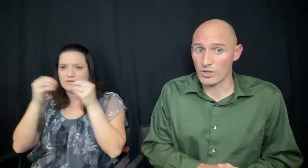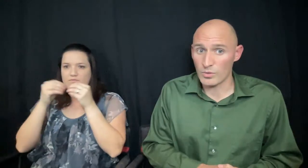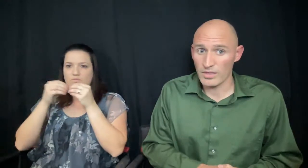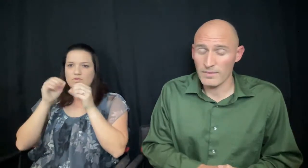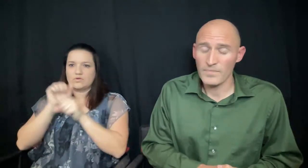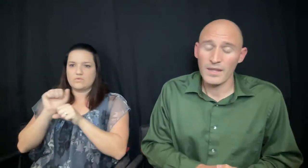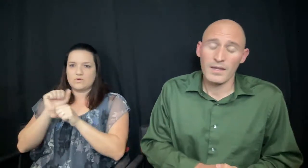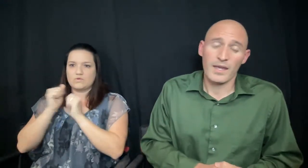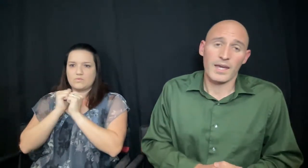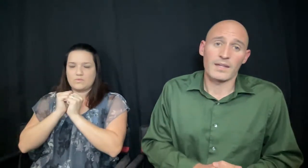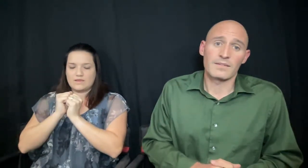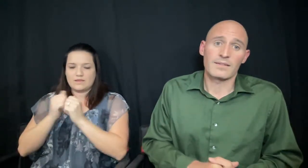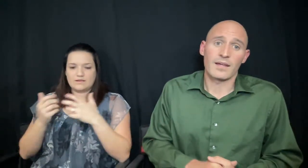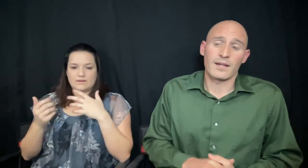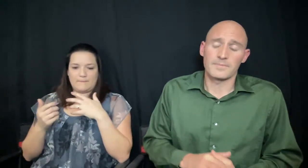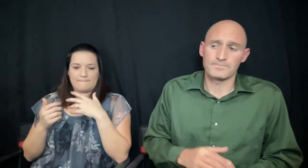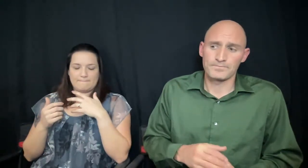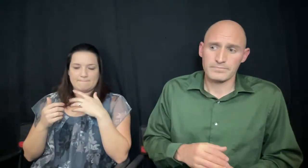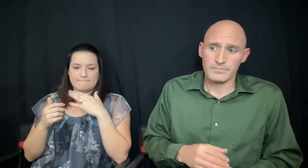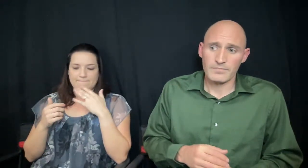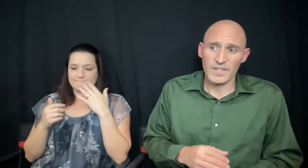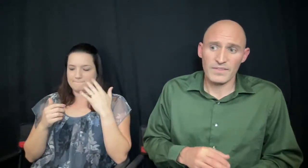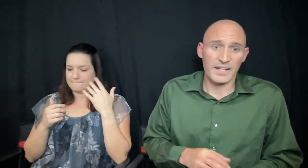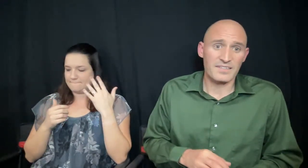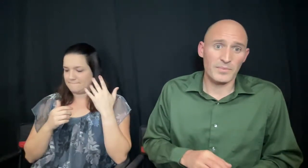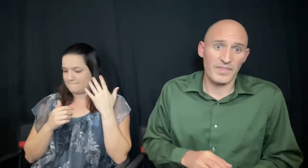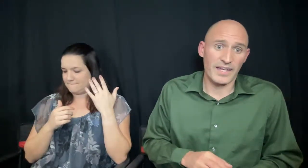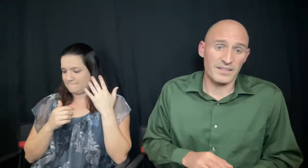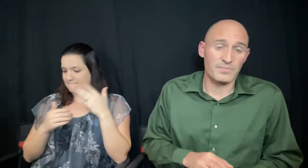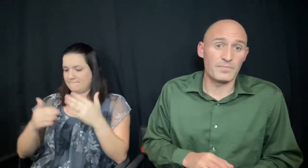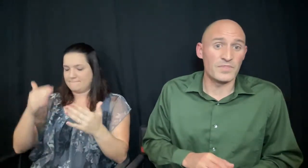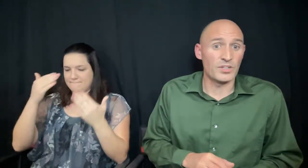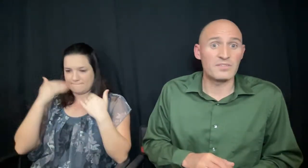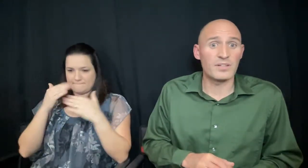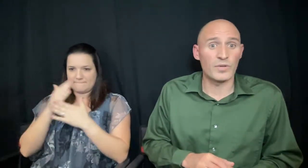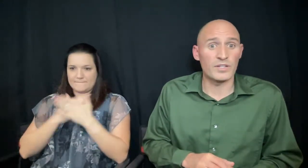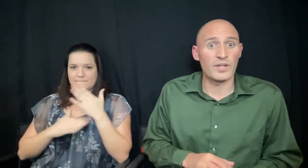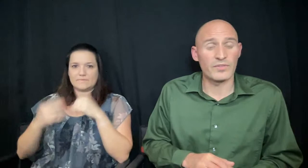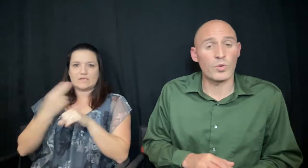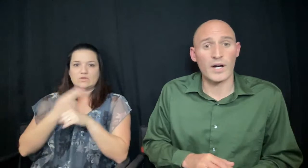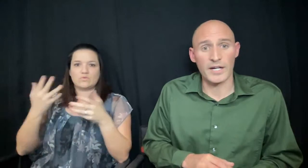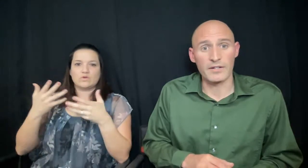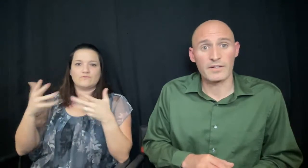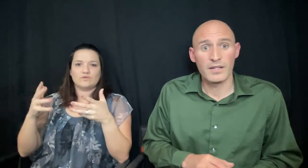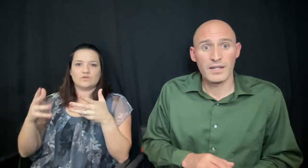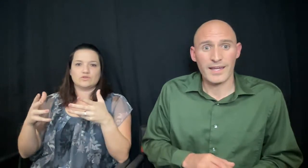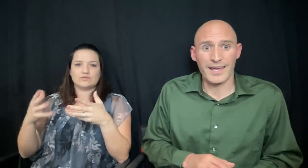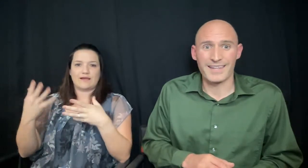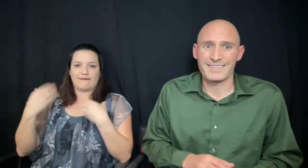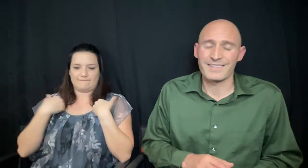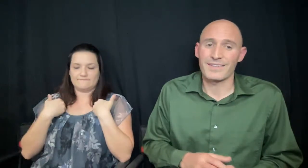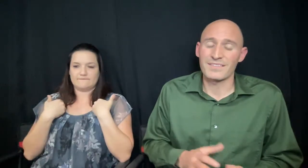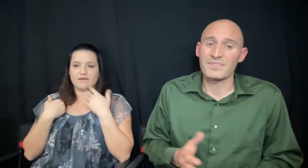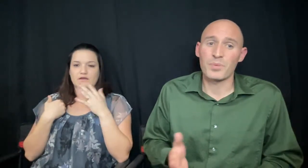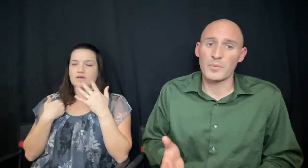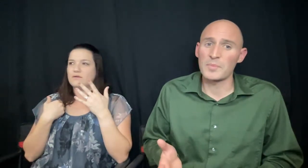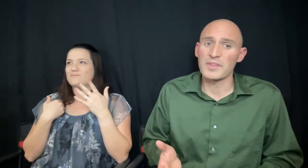with. And the next step of that is using what you have acquired. And this is probably the